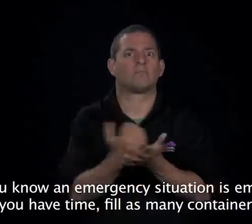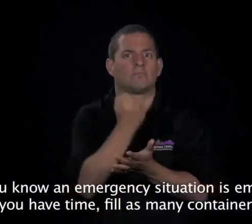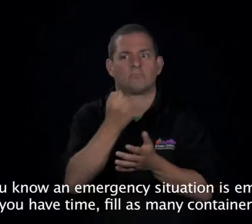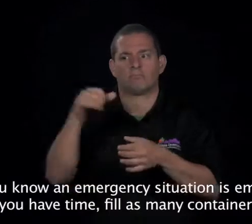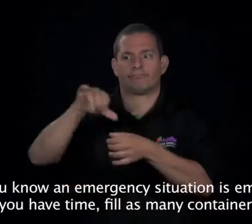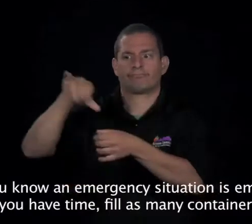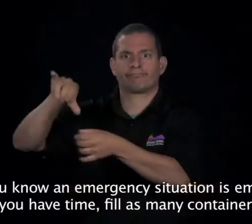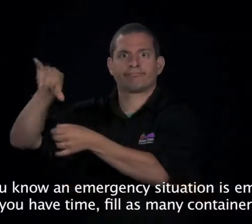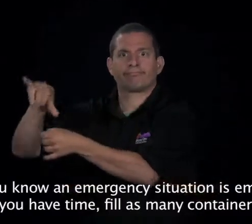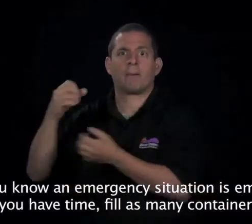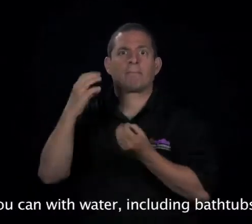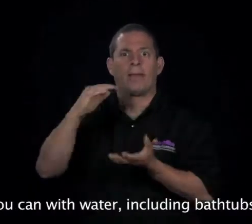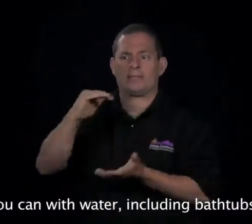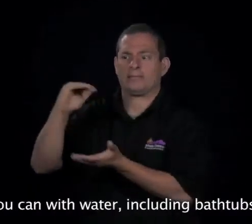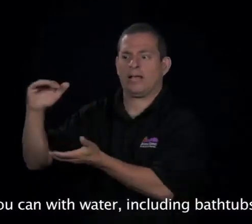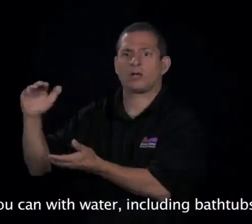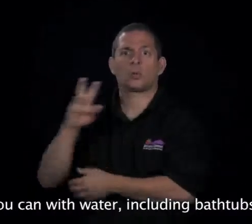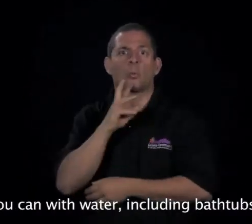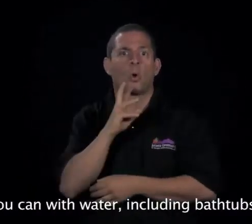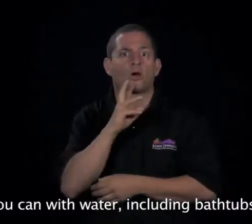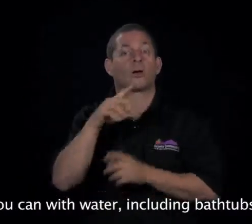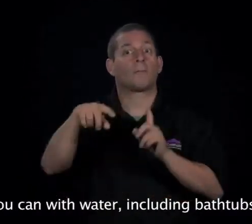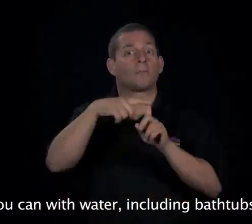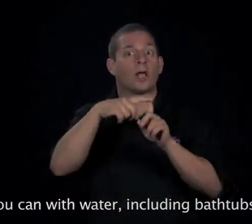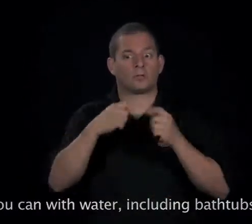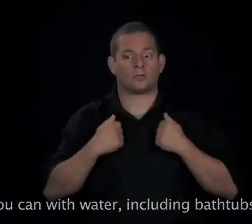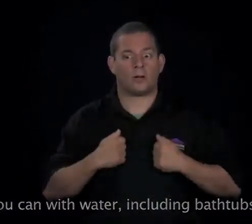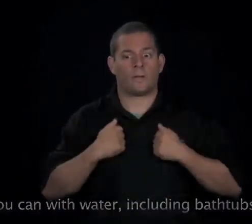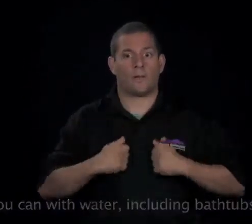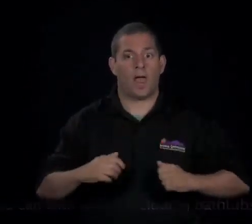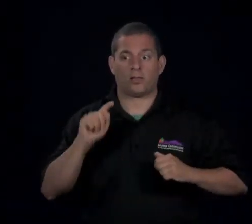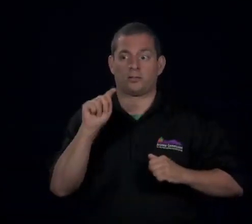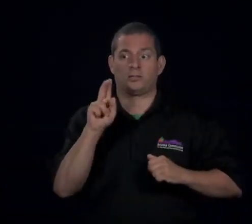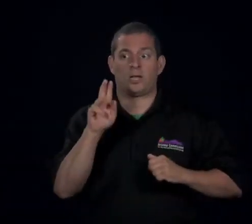many containers as you can with water, including bathtubs.